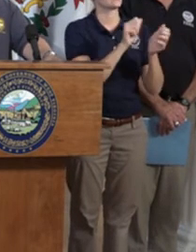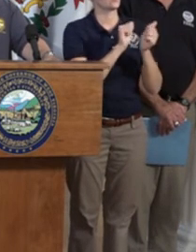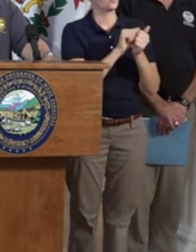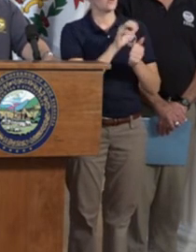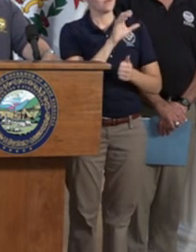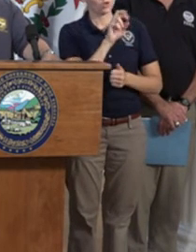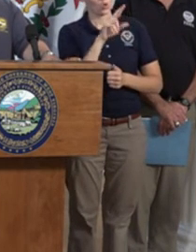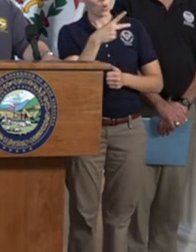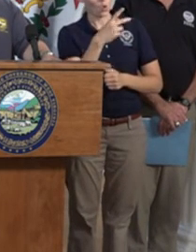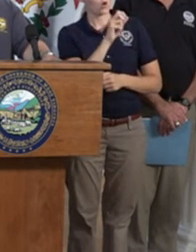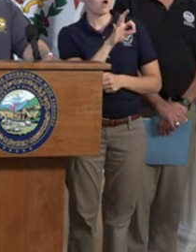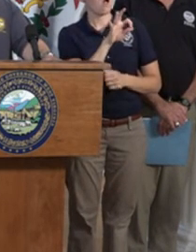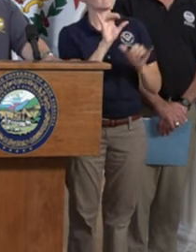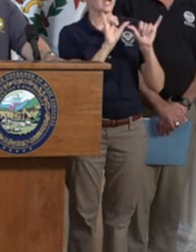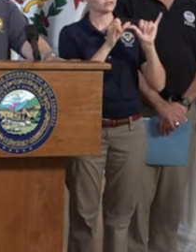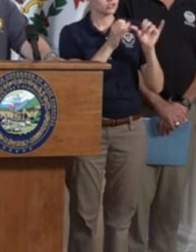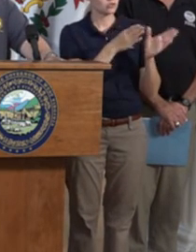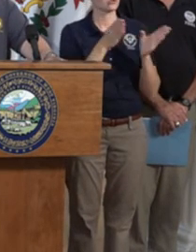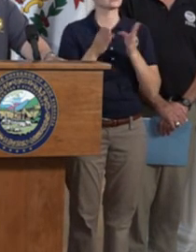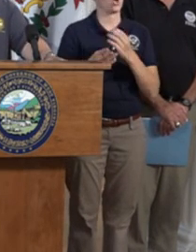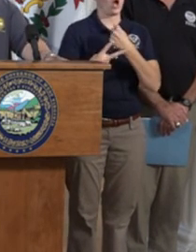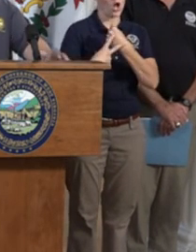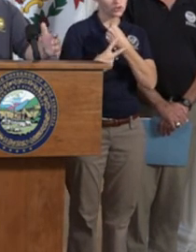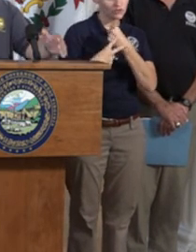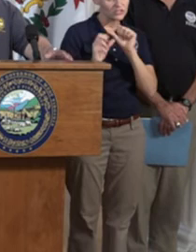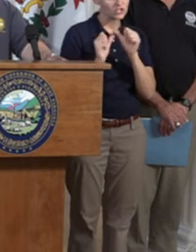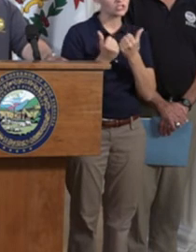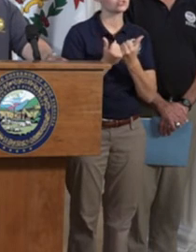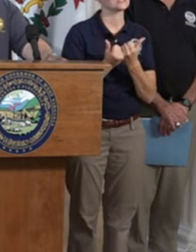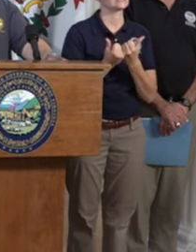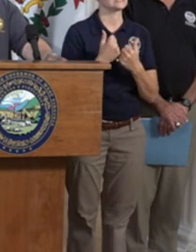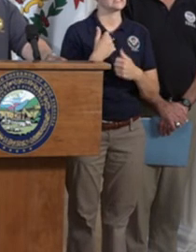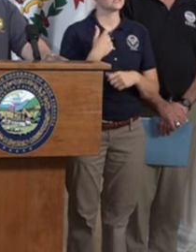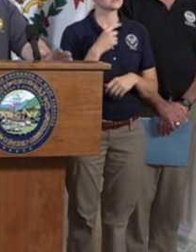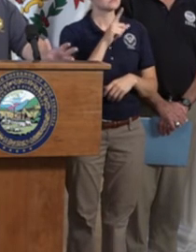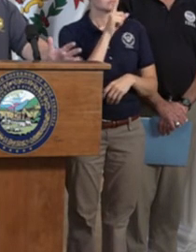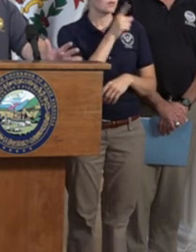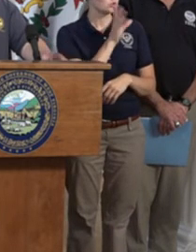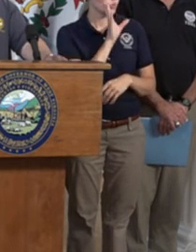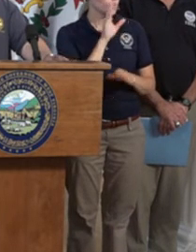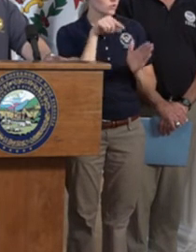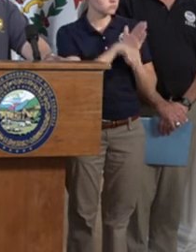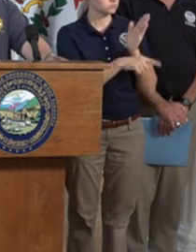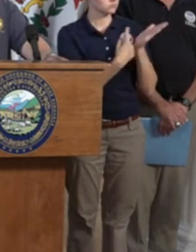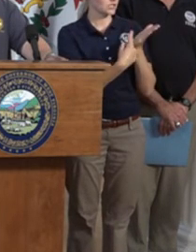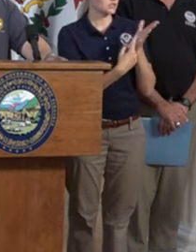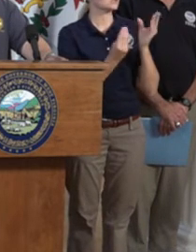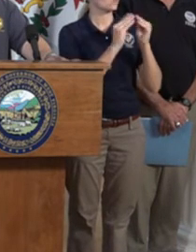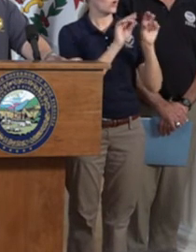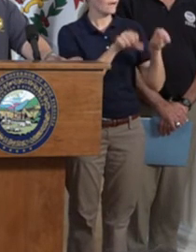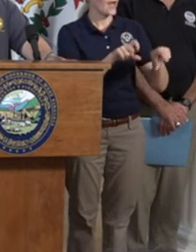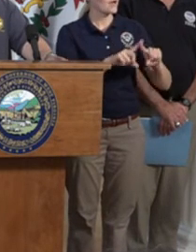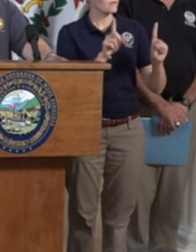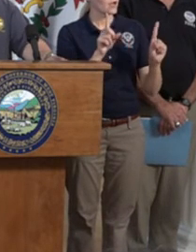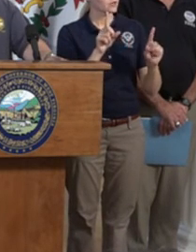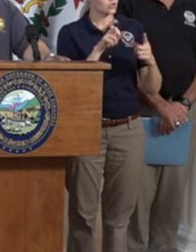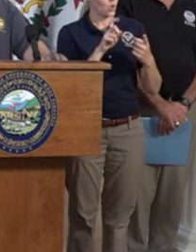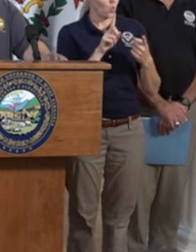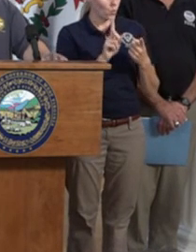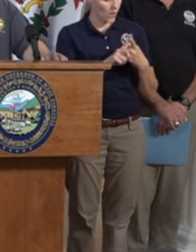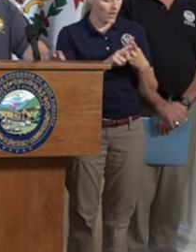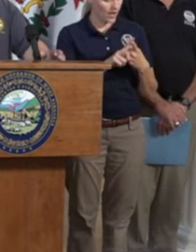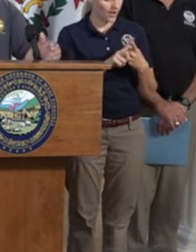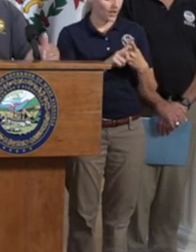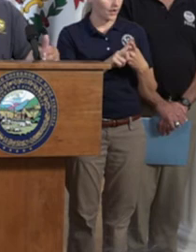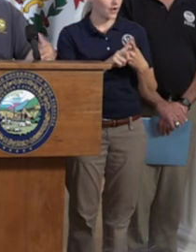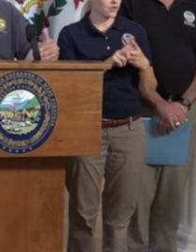Engineers, the Conservation Agency, and I'm sure we'll take a look at some of those. But you know, when it was done back then, a lot